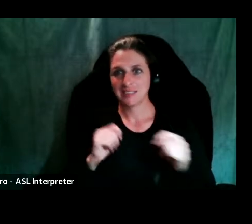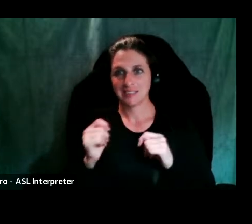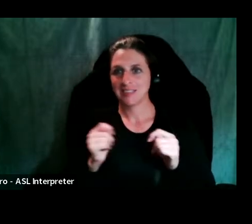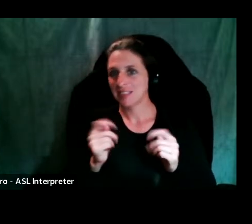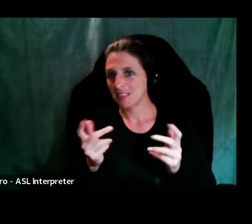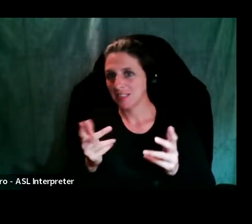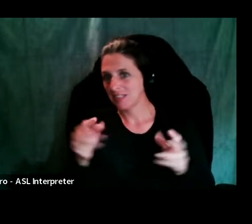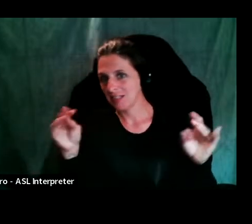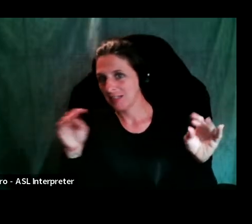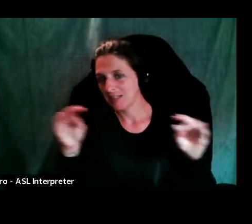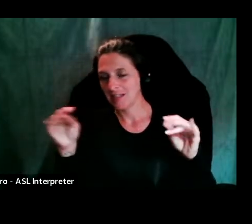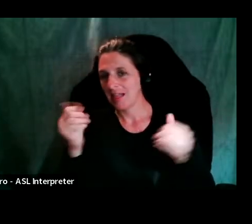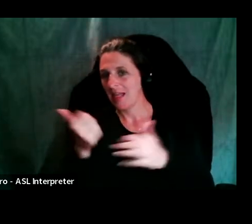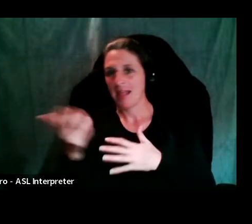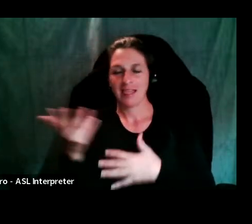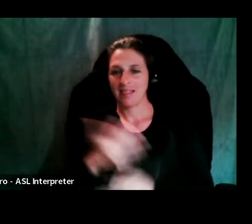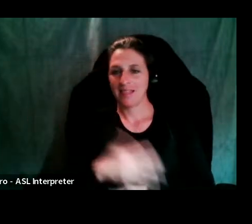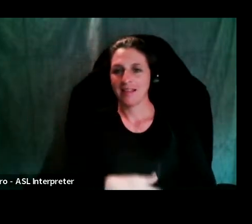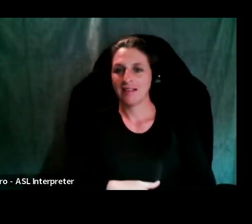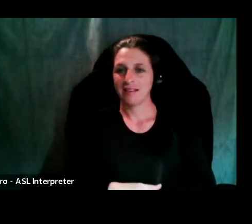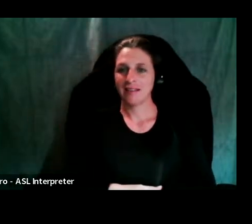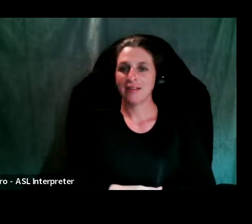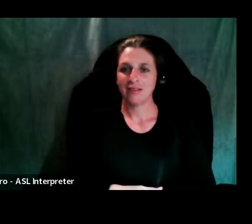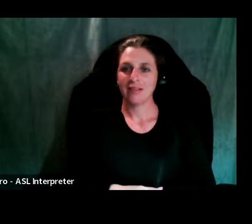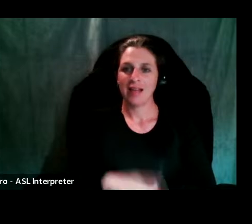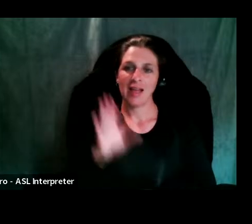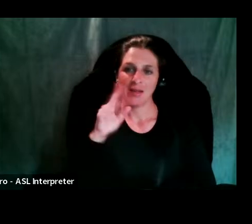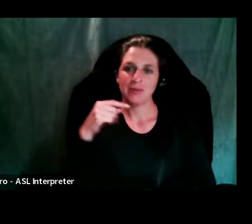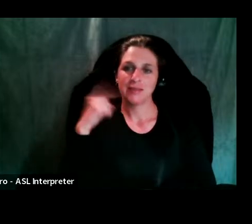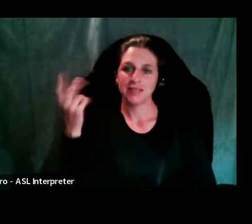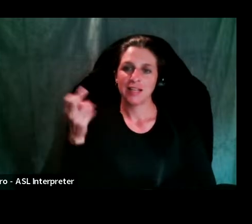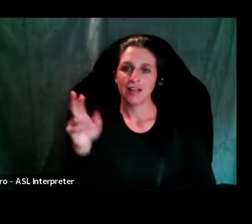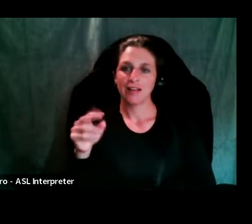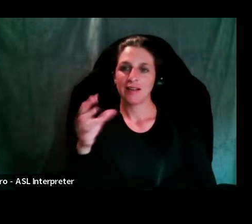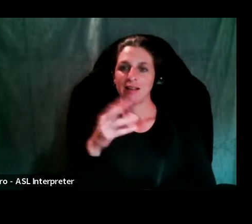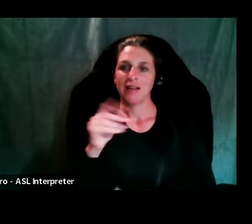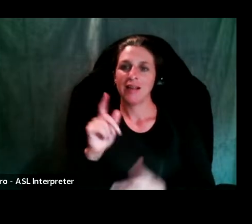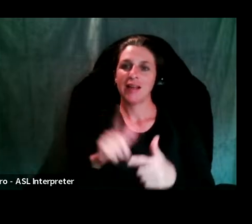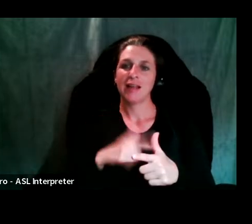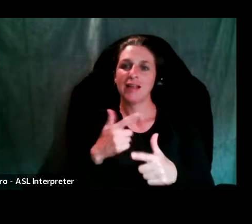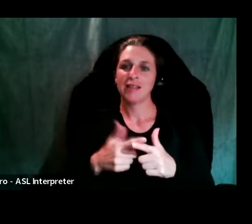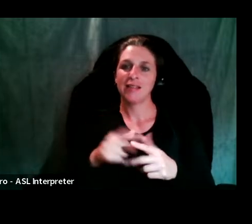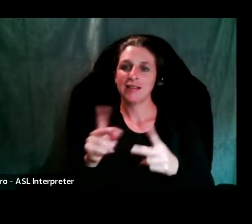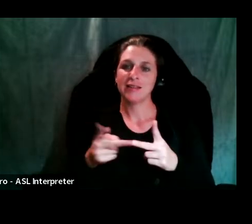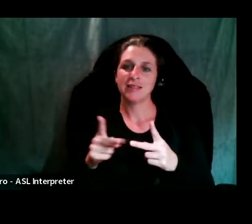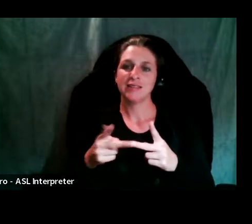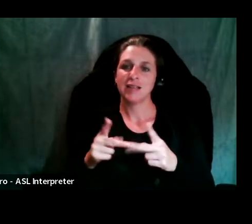All right. Anything. Okay, I'll tell her. And then second question,